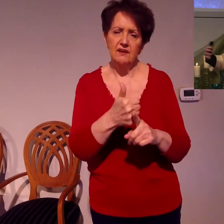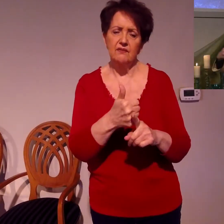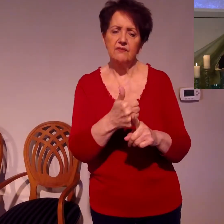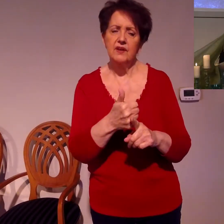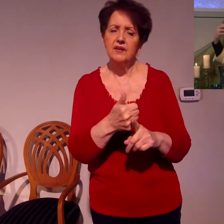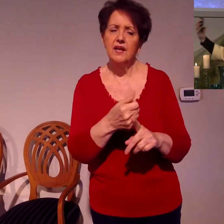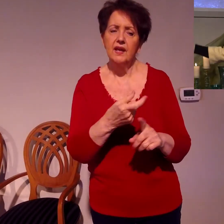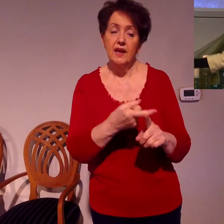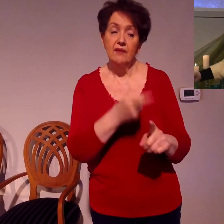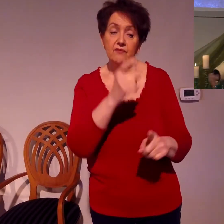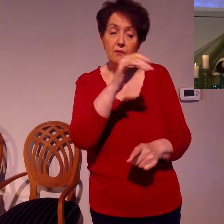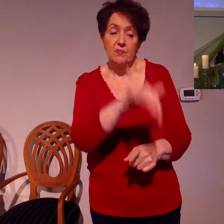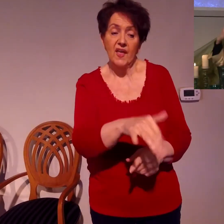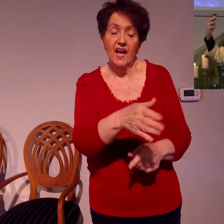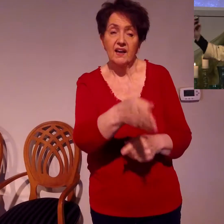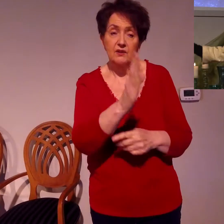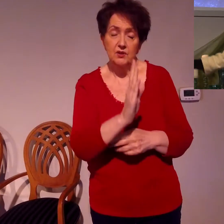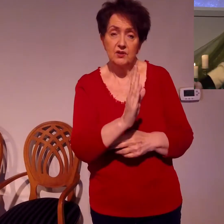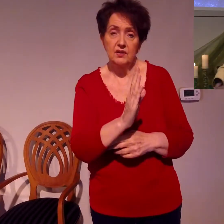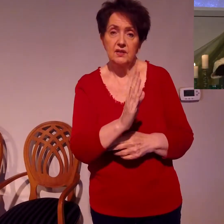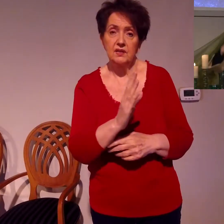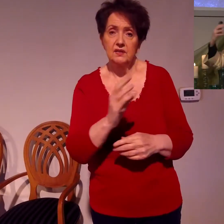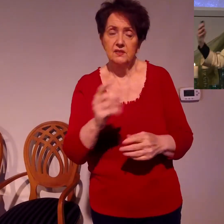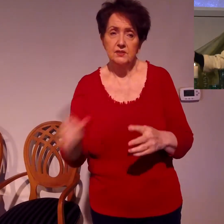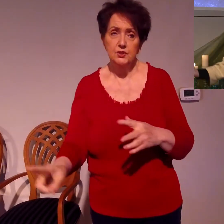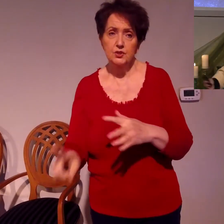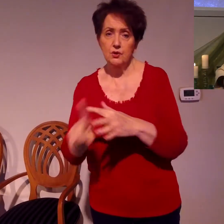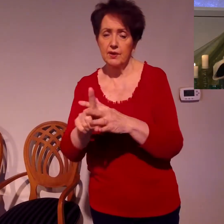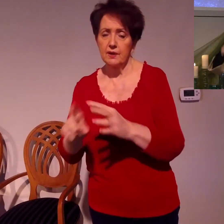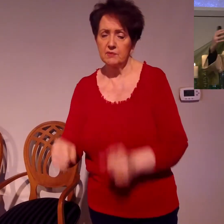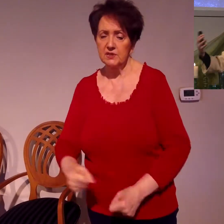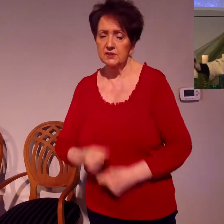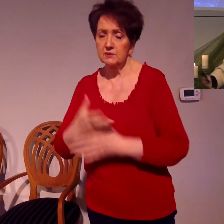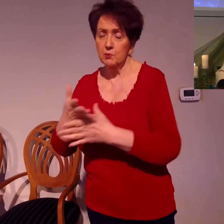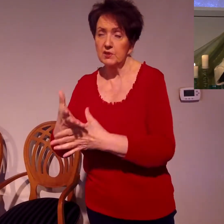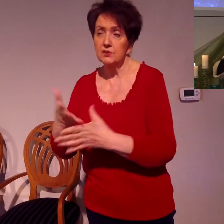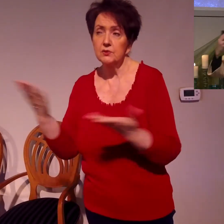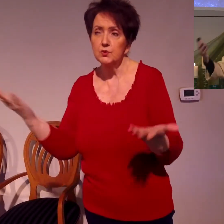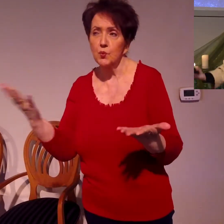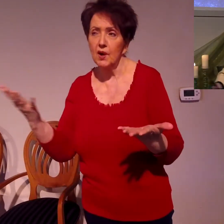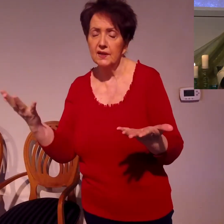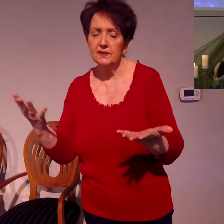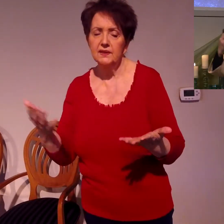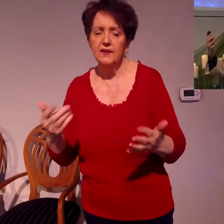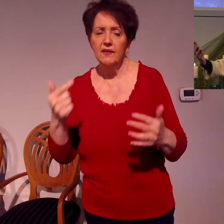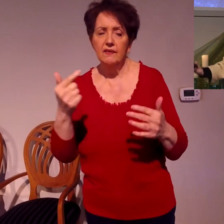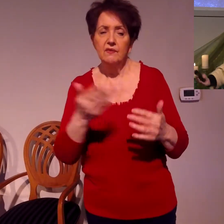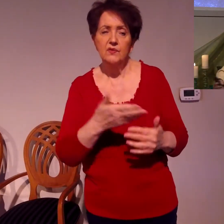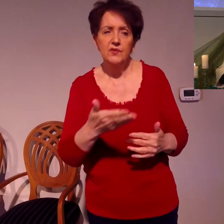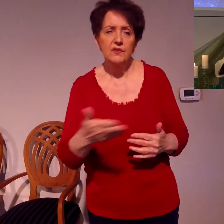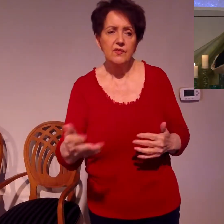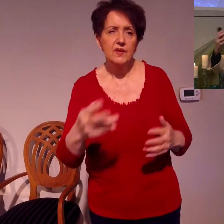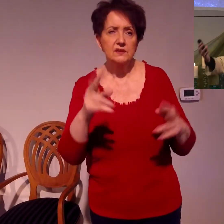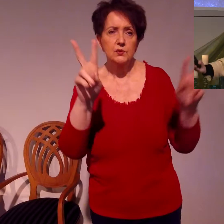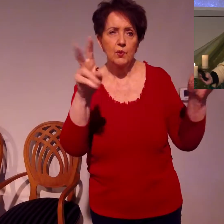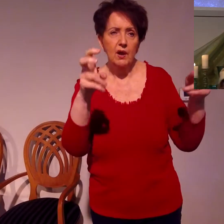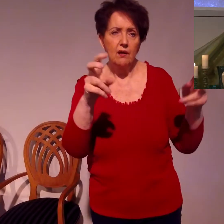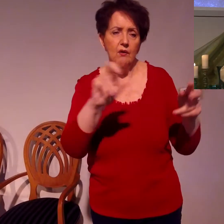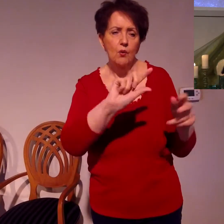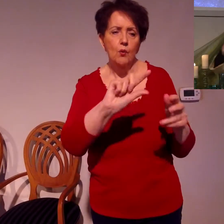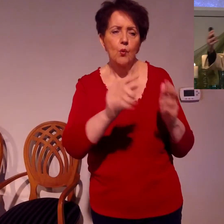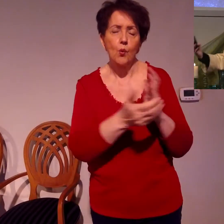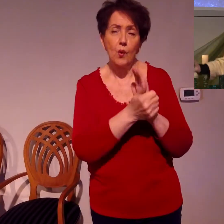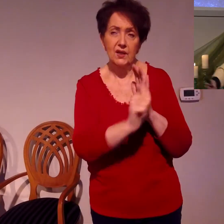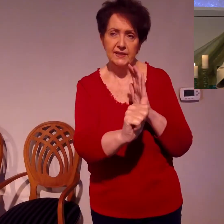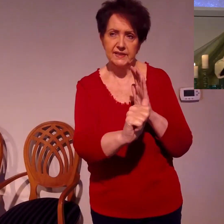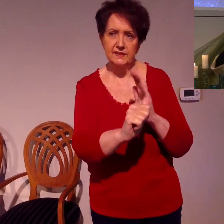this good itself and coming into expression is these things that we sometimes call qualities. So